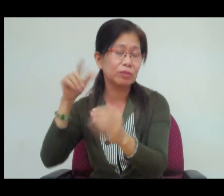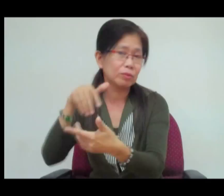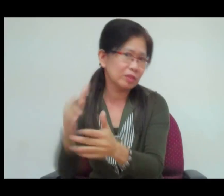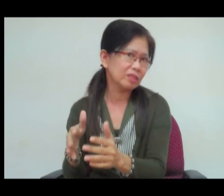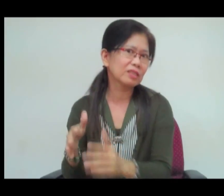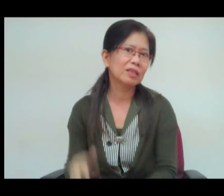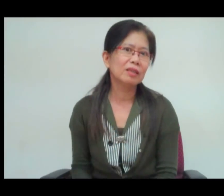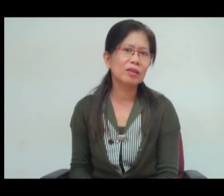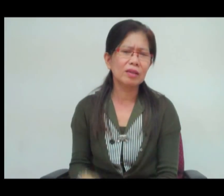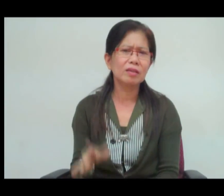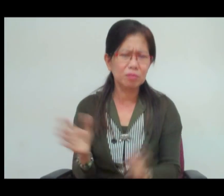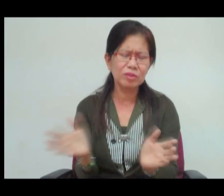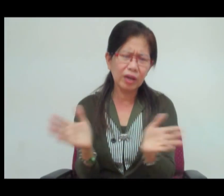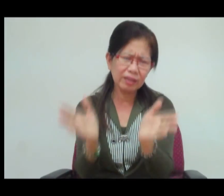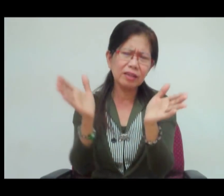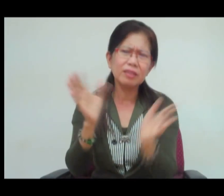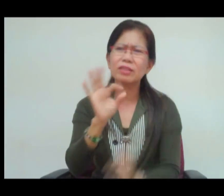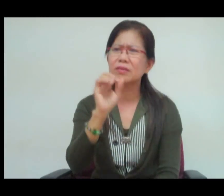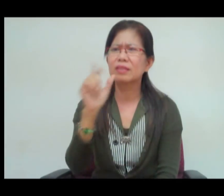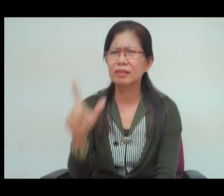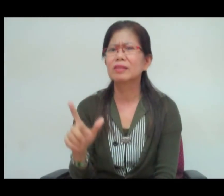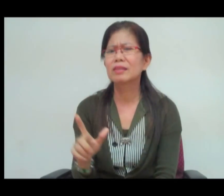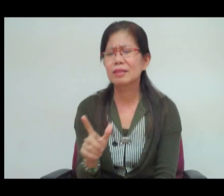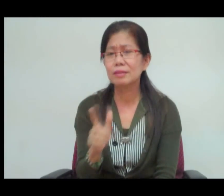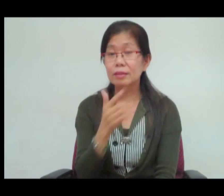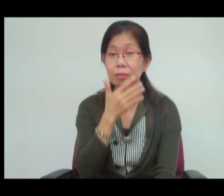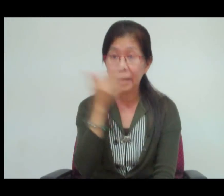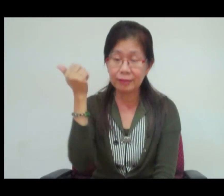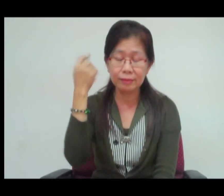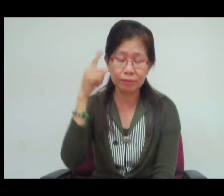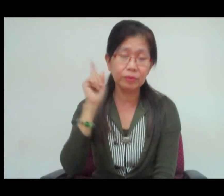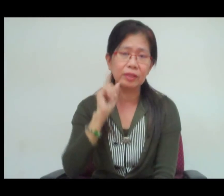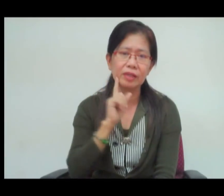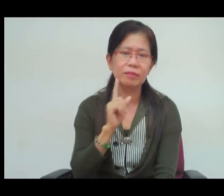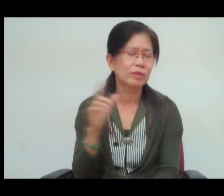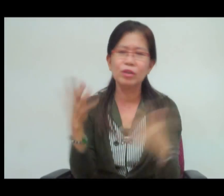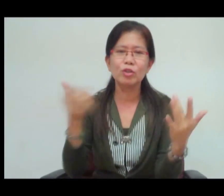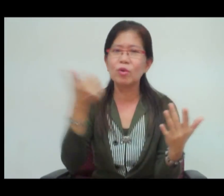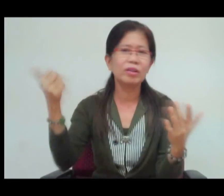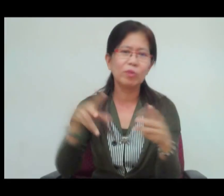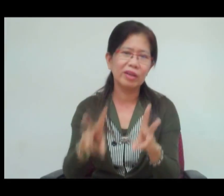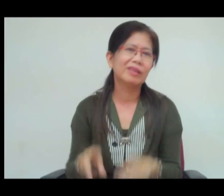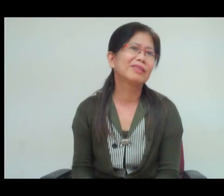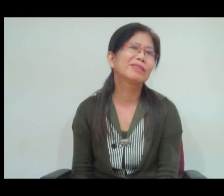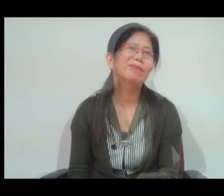students. Okay. I encourage FSL. It's really best for the deaf, no other way.